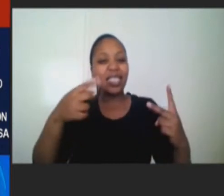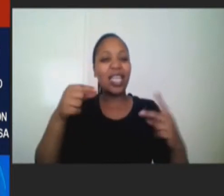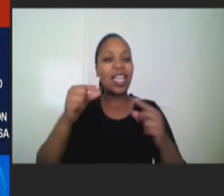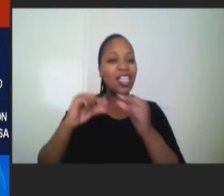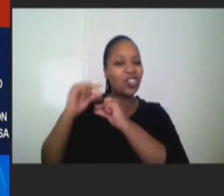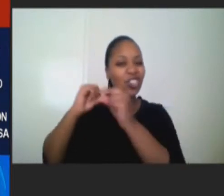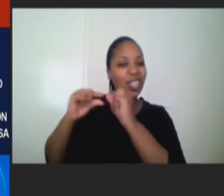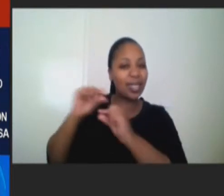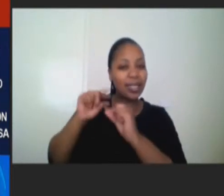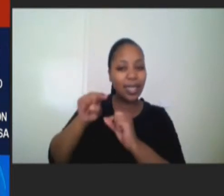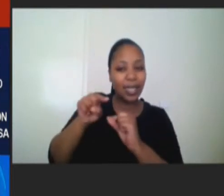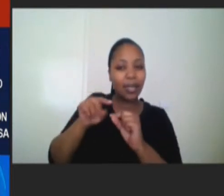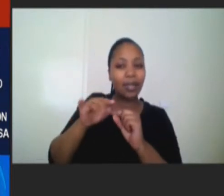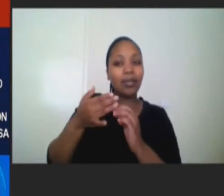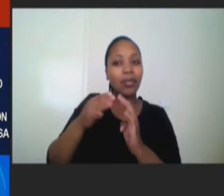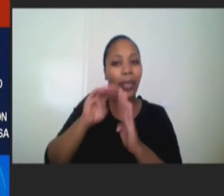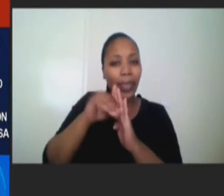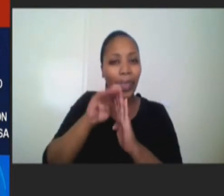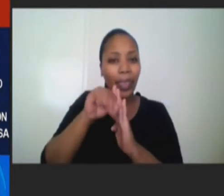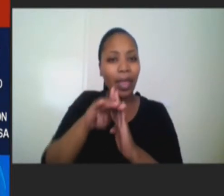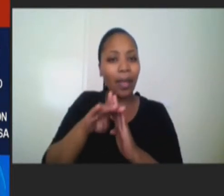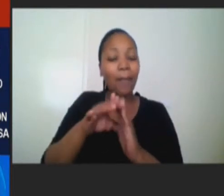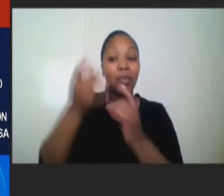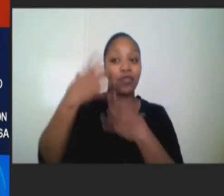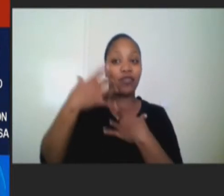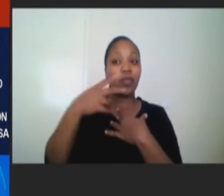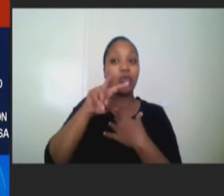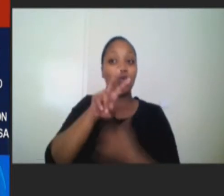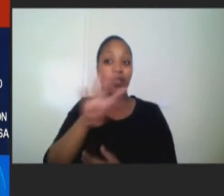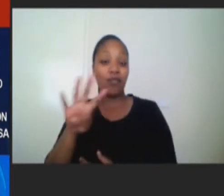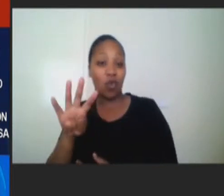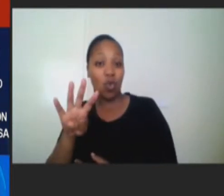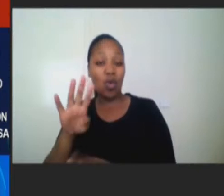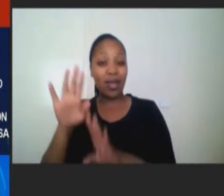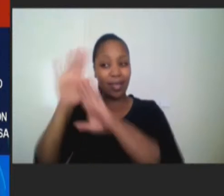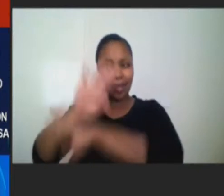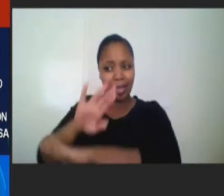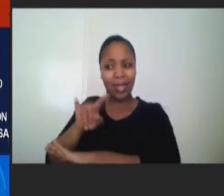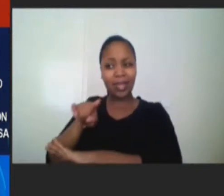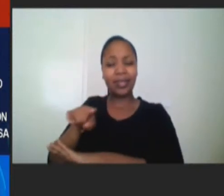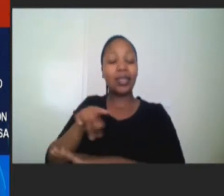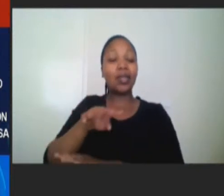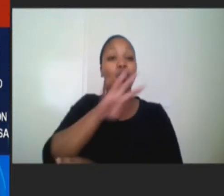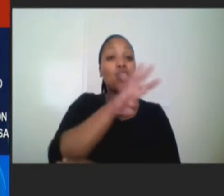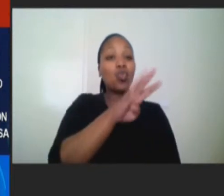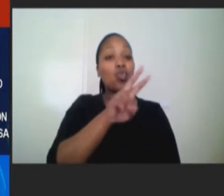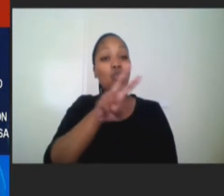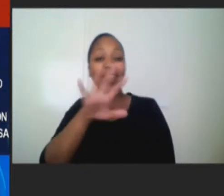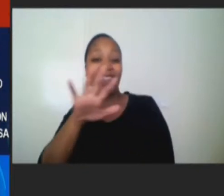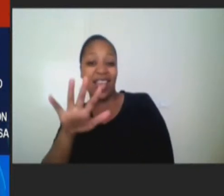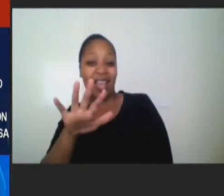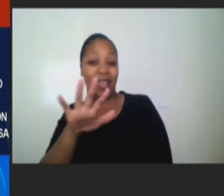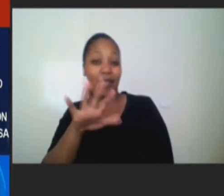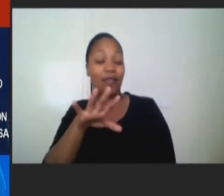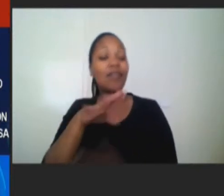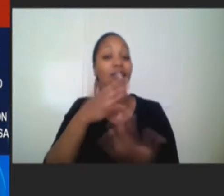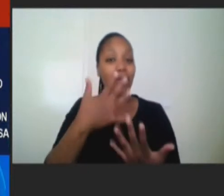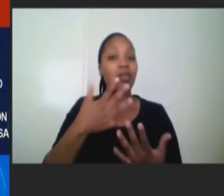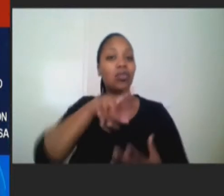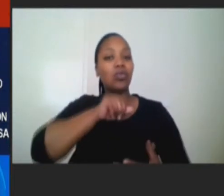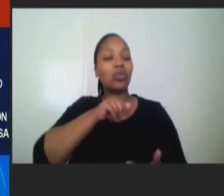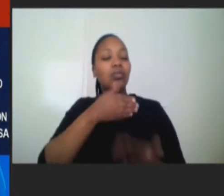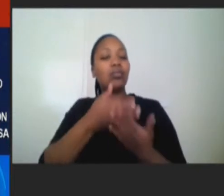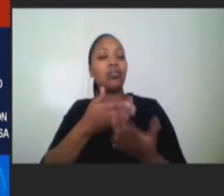the 24th. And on the morning of, that was the evening of the 24th, and on the 25th, we were able to convey all